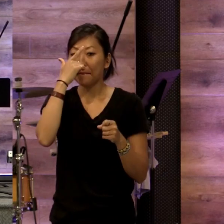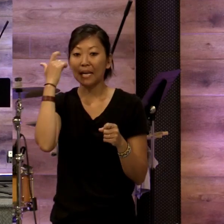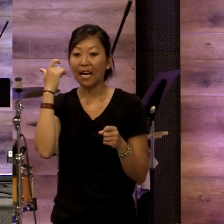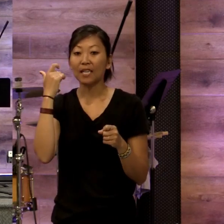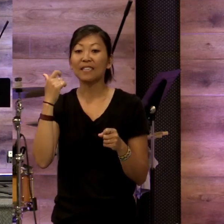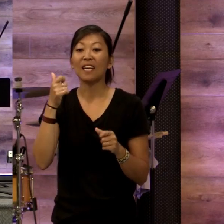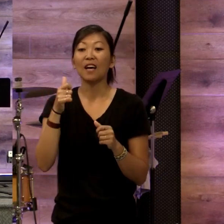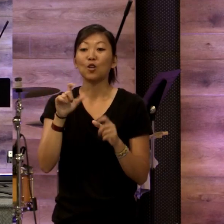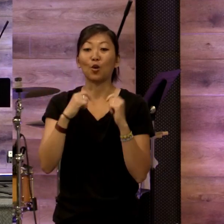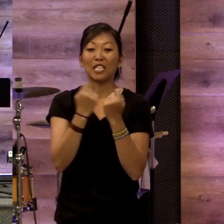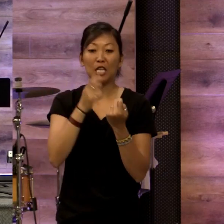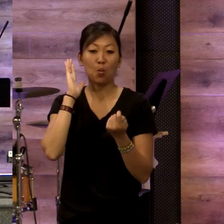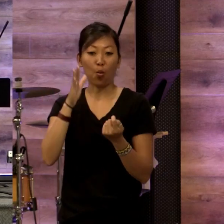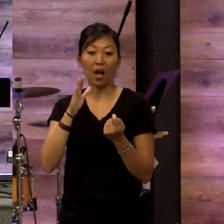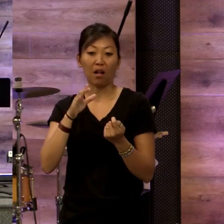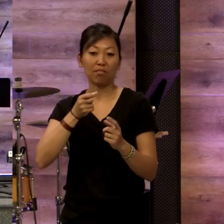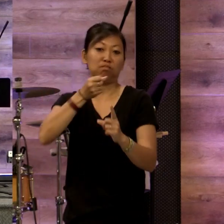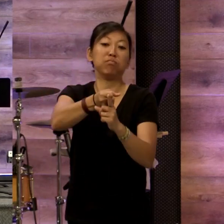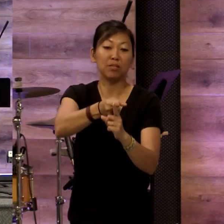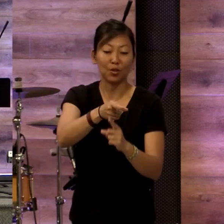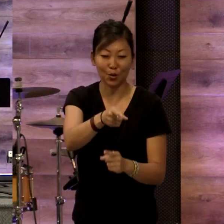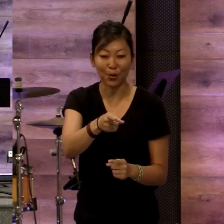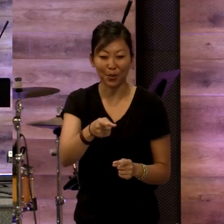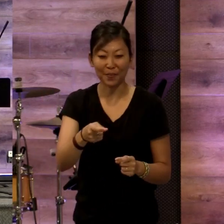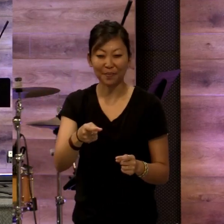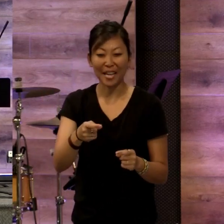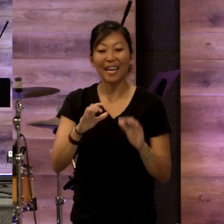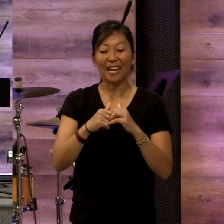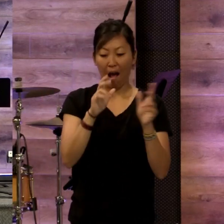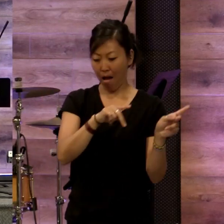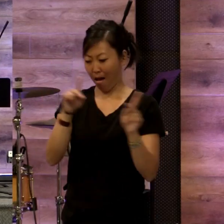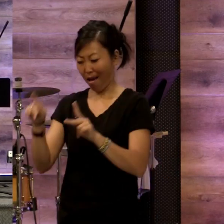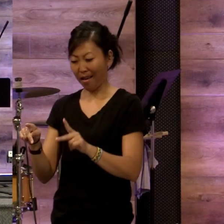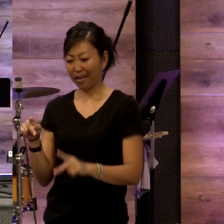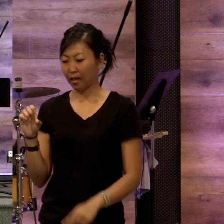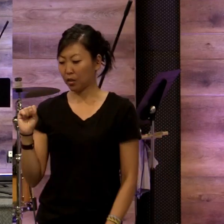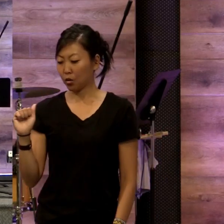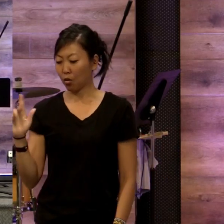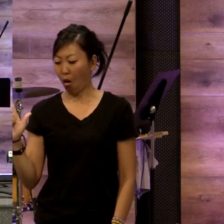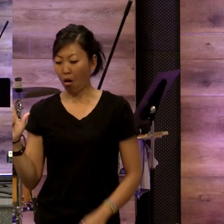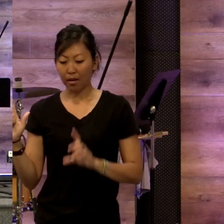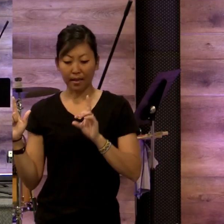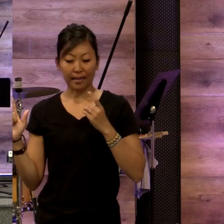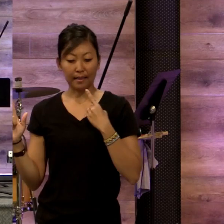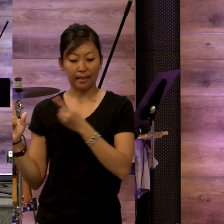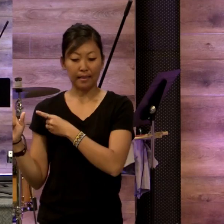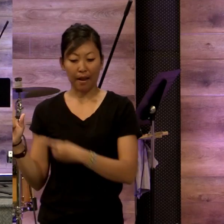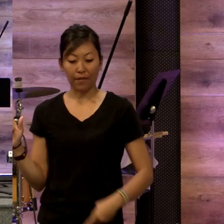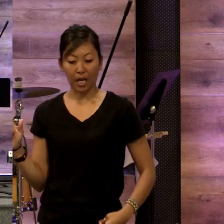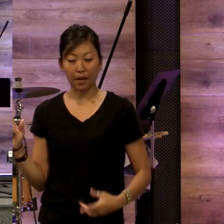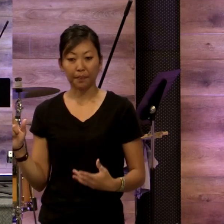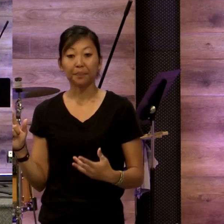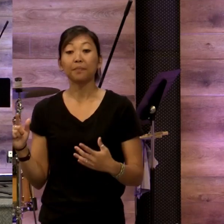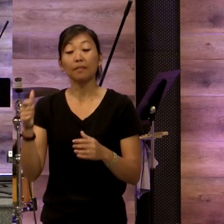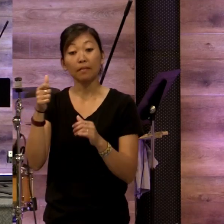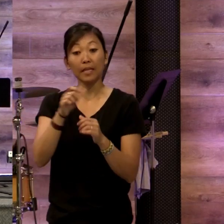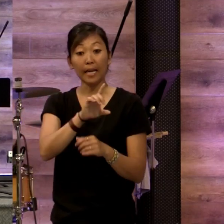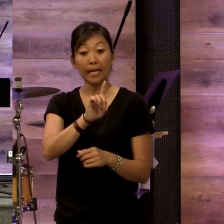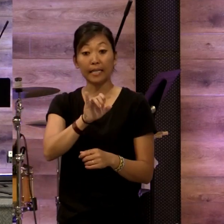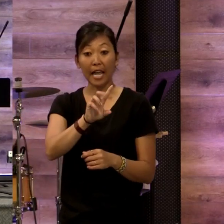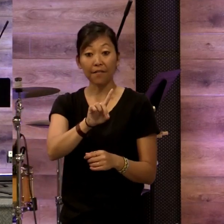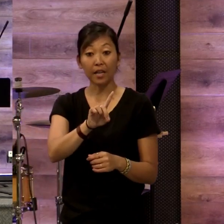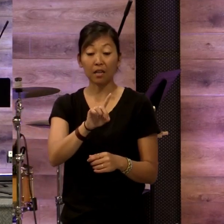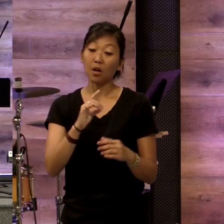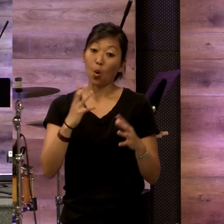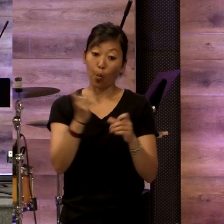how in the world is that like Saul and David? Well, every one of David's victories contributed to Saul's